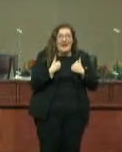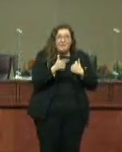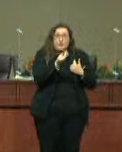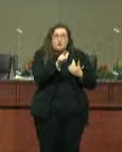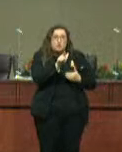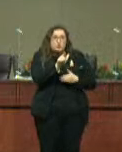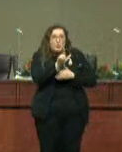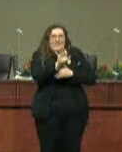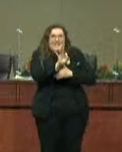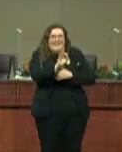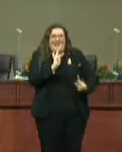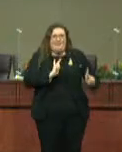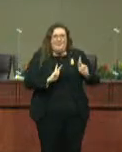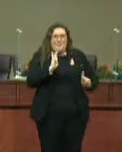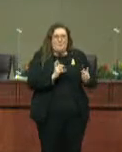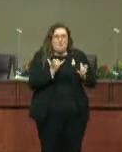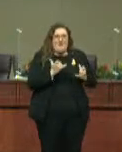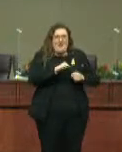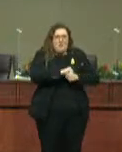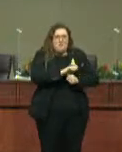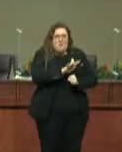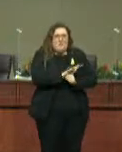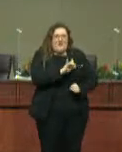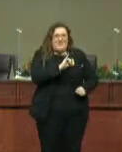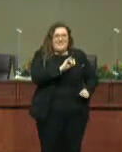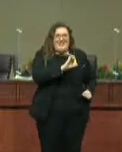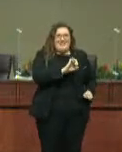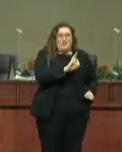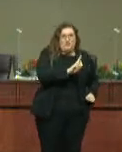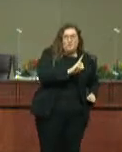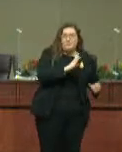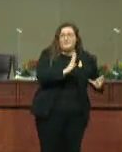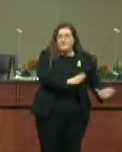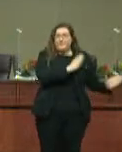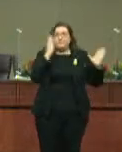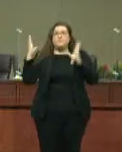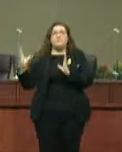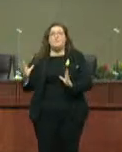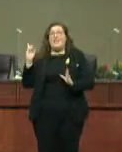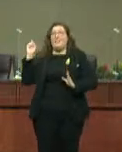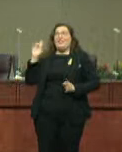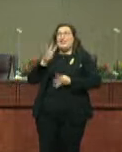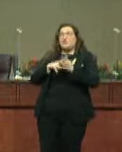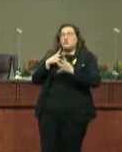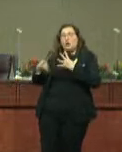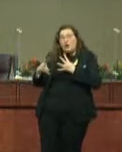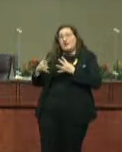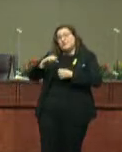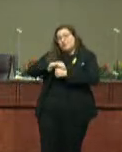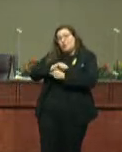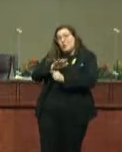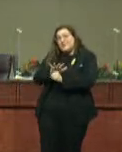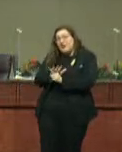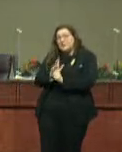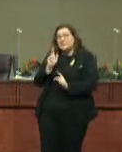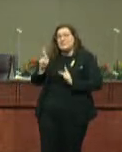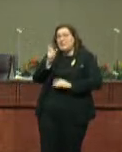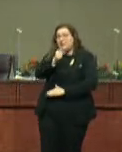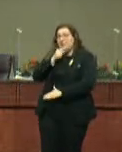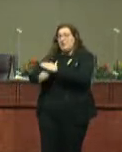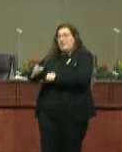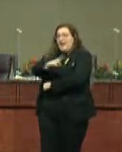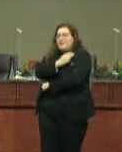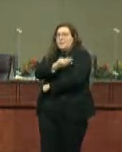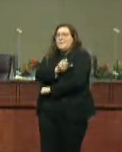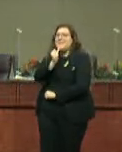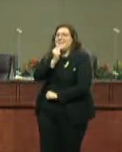This is COVID-19 non-ICU use, and you can see the numbers there as well for the 7th of